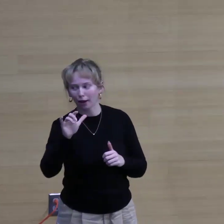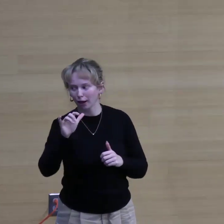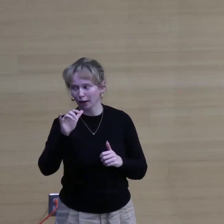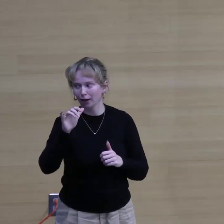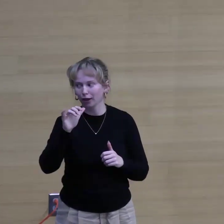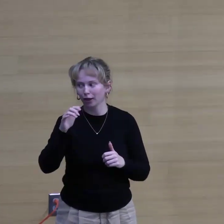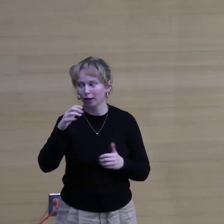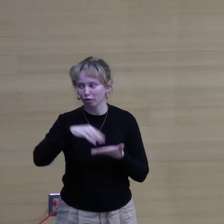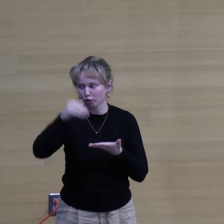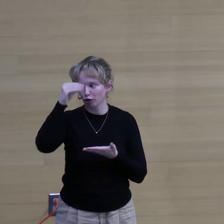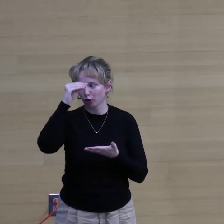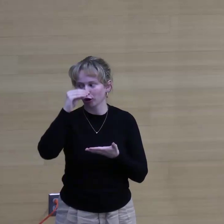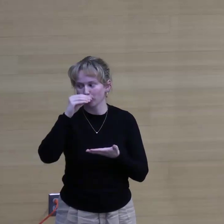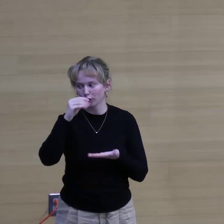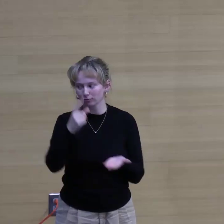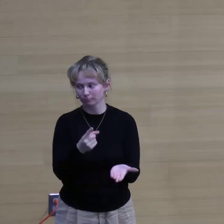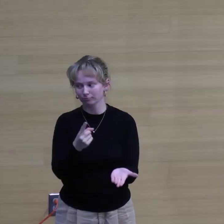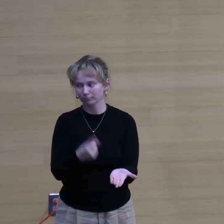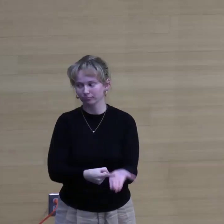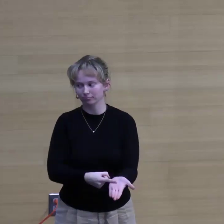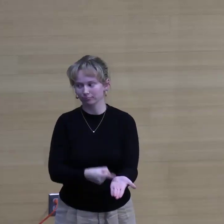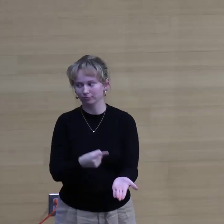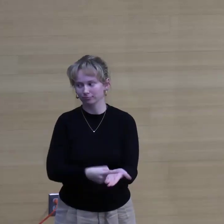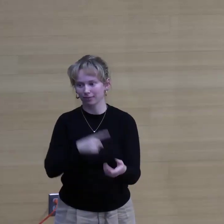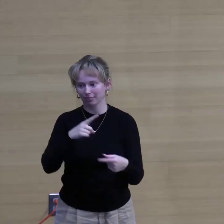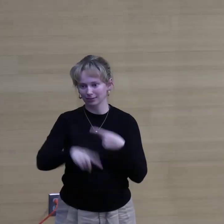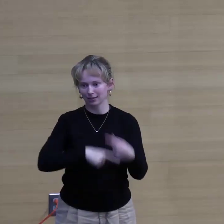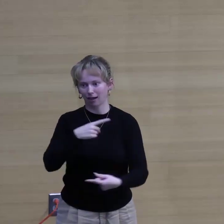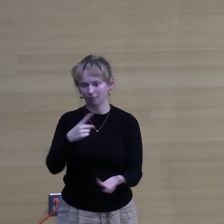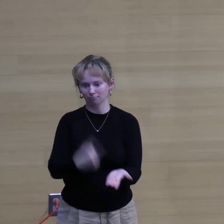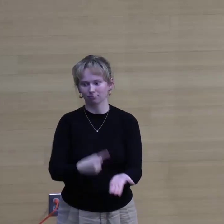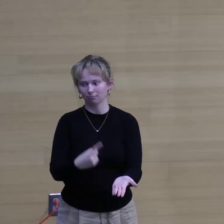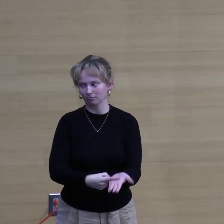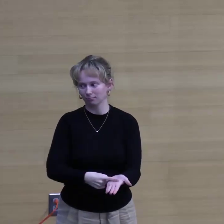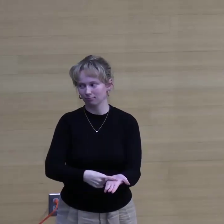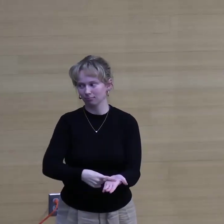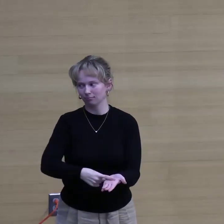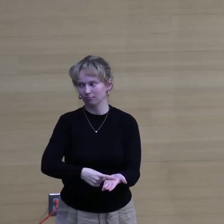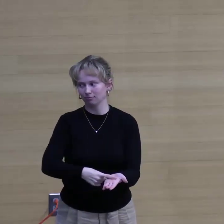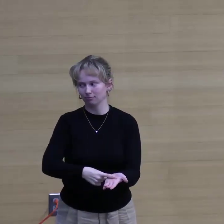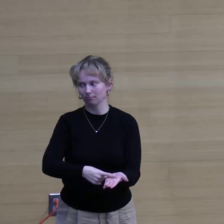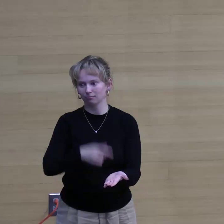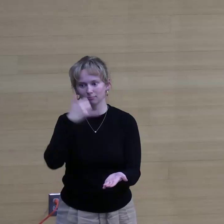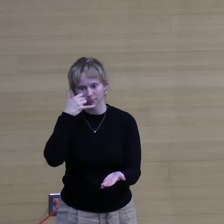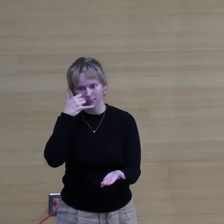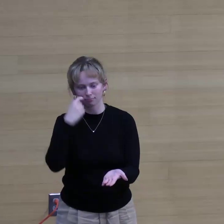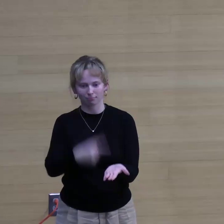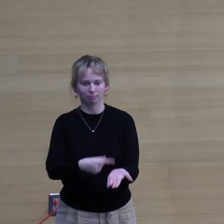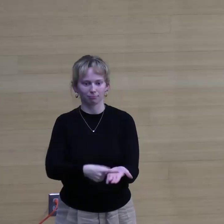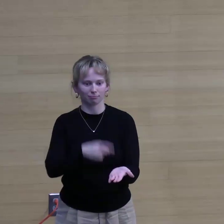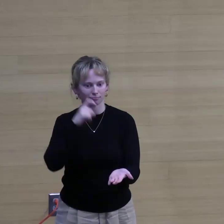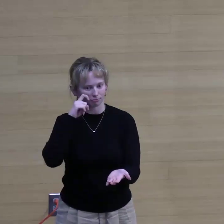in DC is an index finger tapping the left palm twice and then putting your fingers up to your ear like a